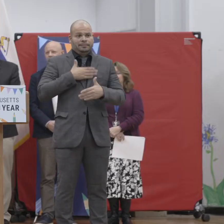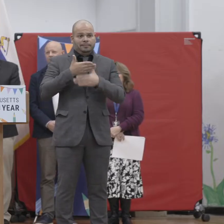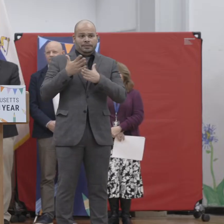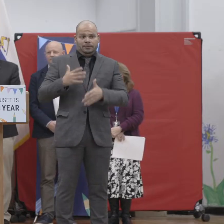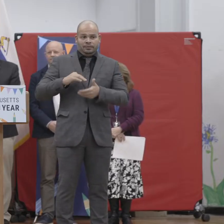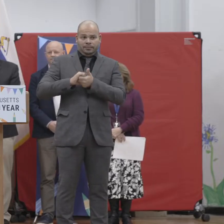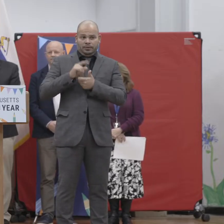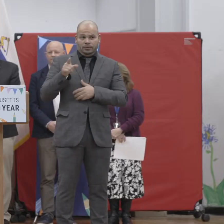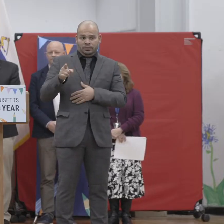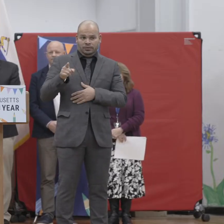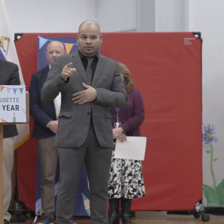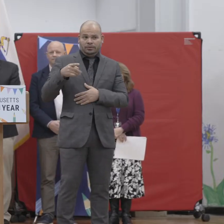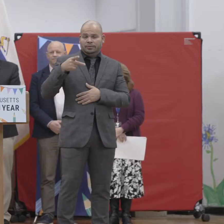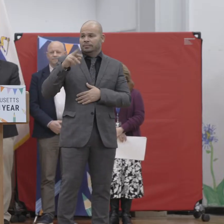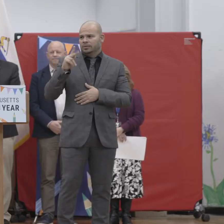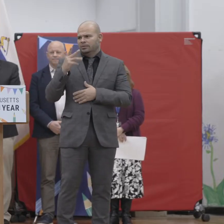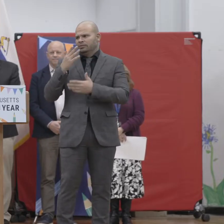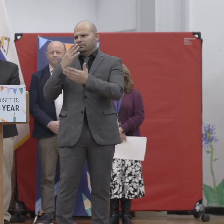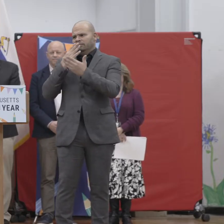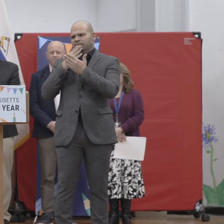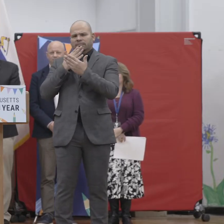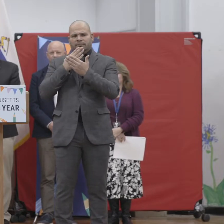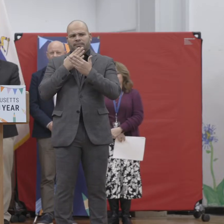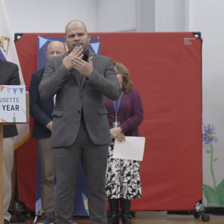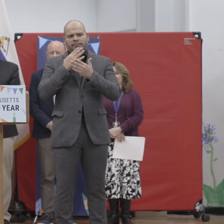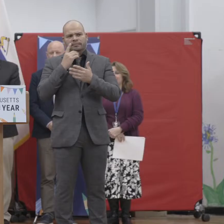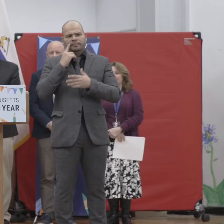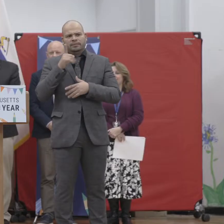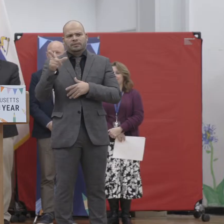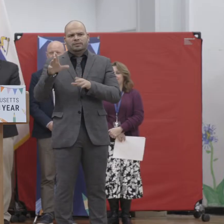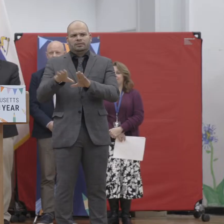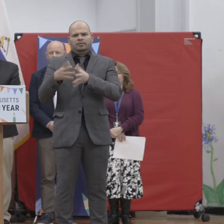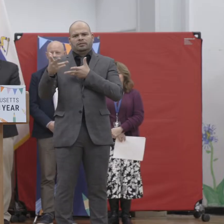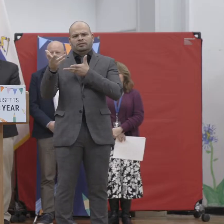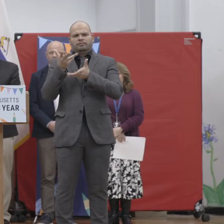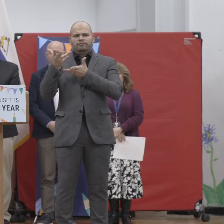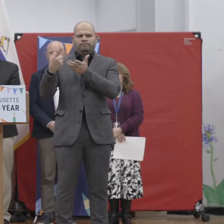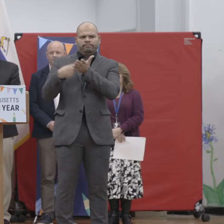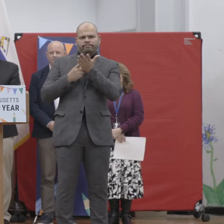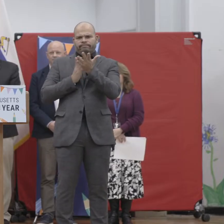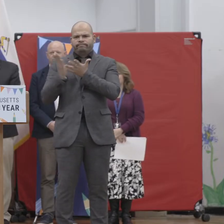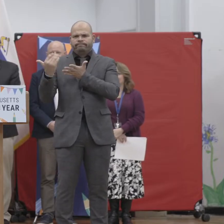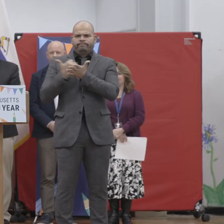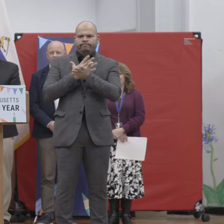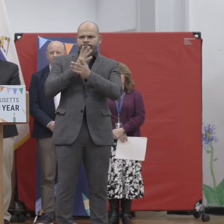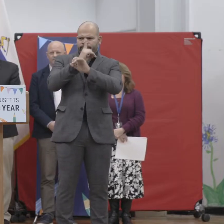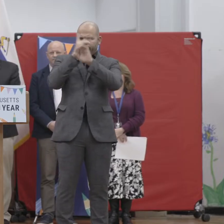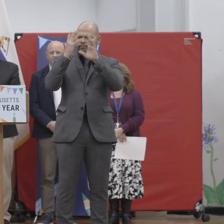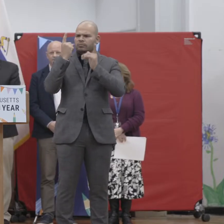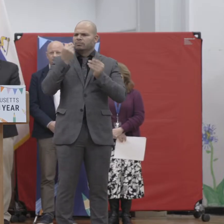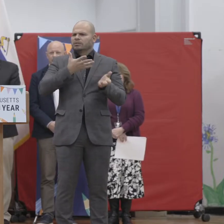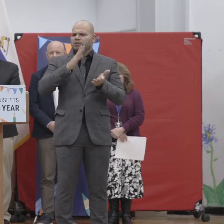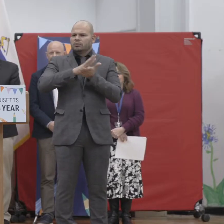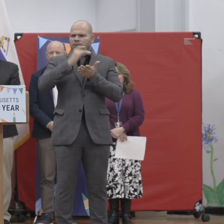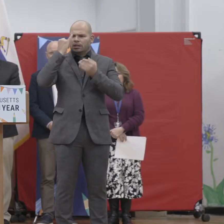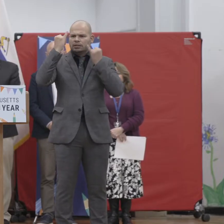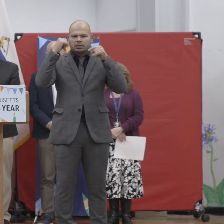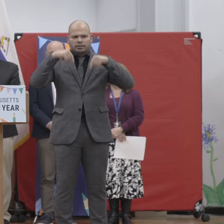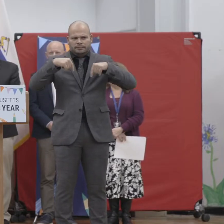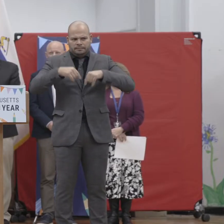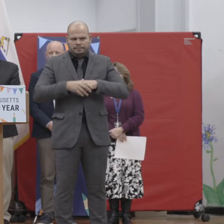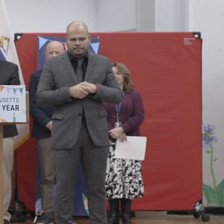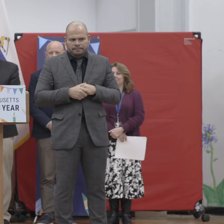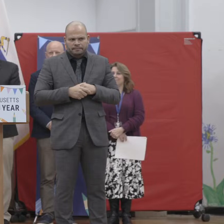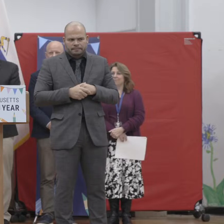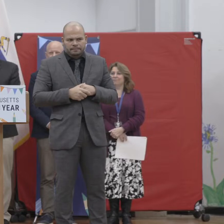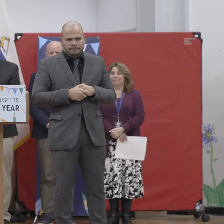board about countless school ideas and issues. Cassidy and Vivian, I love you with my whole heart, and you inspire me to